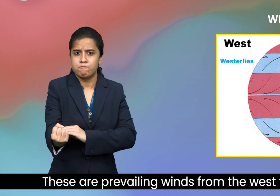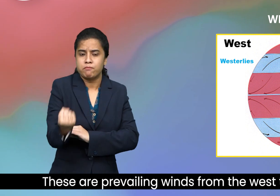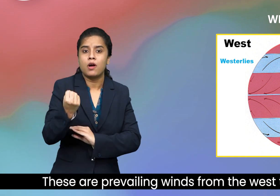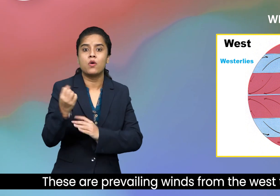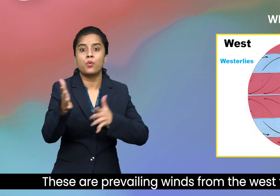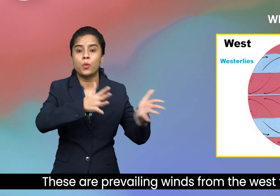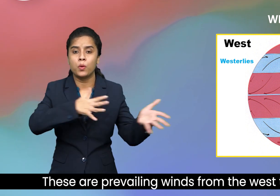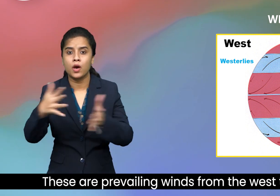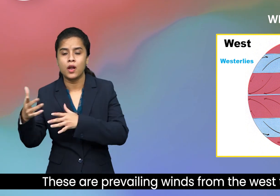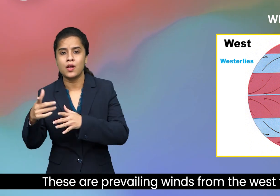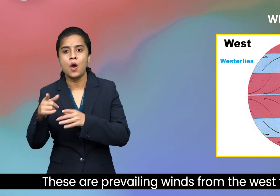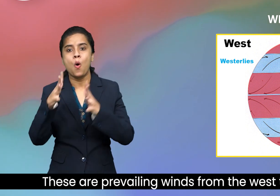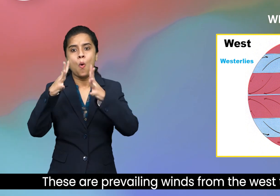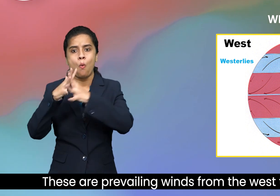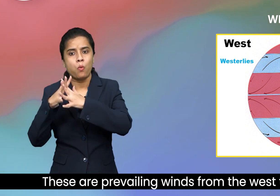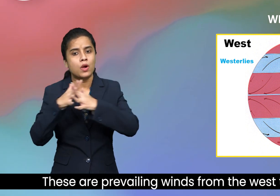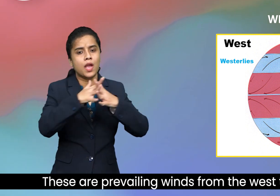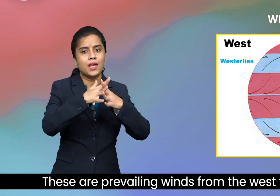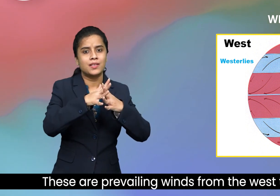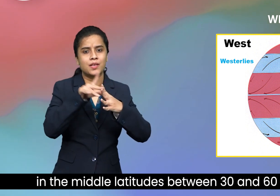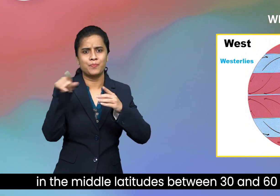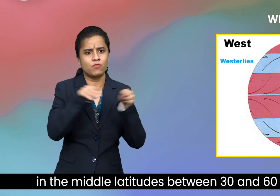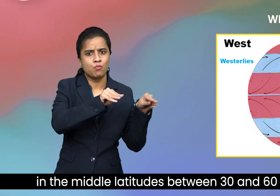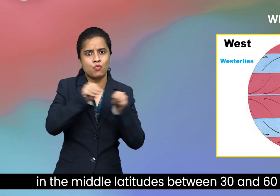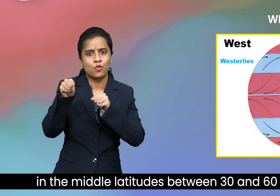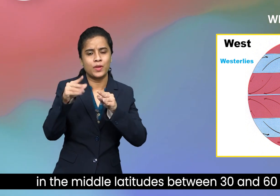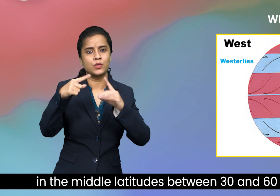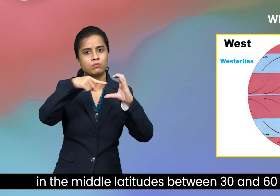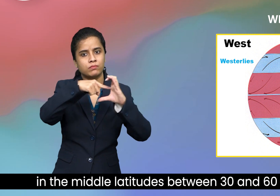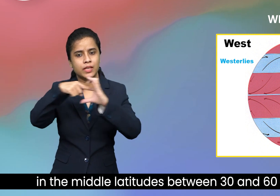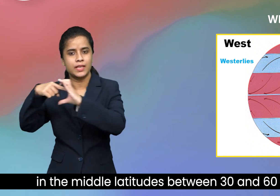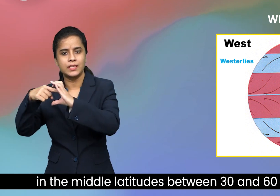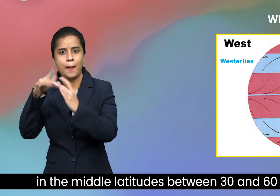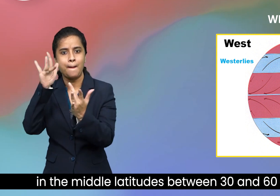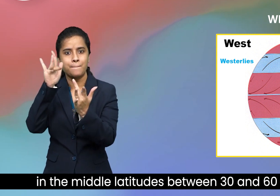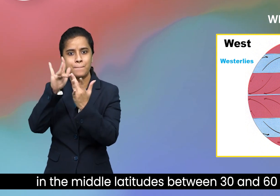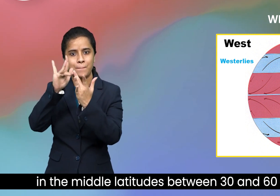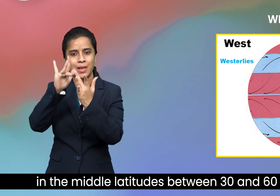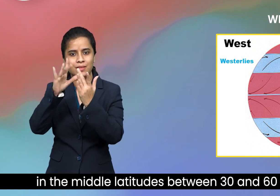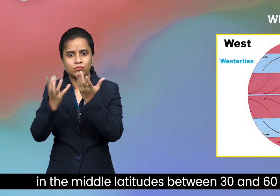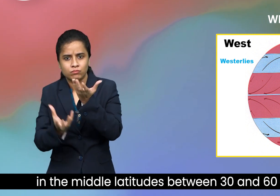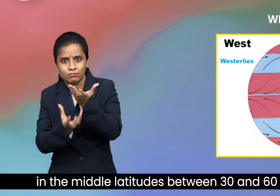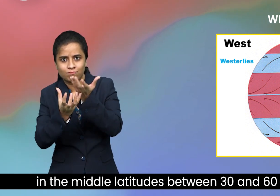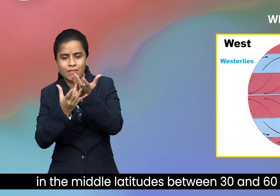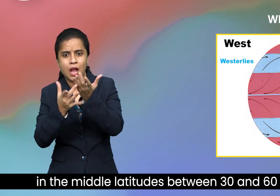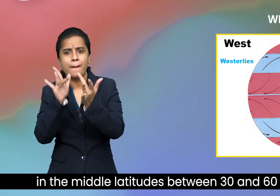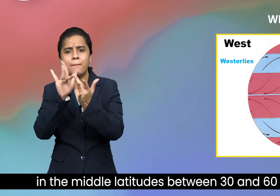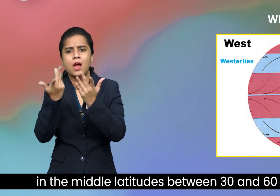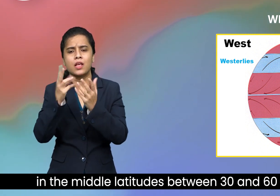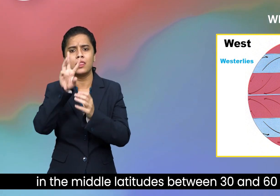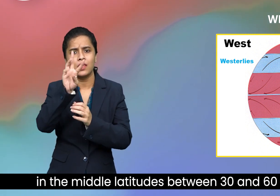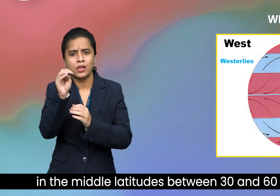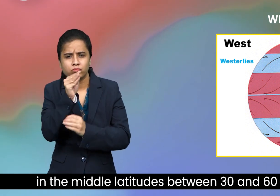winds from the west toward the east in the middle latitudes between 30